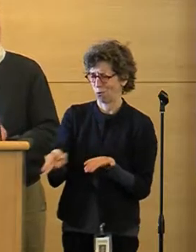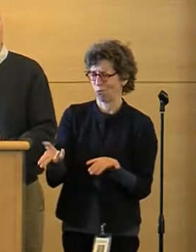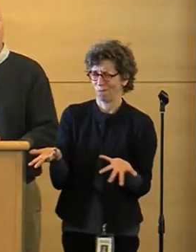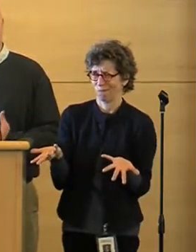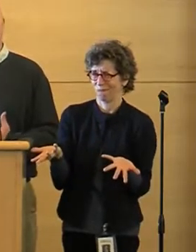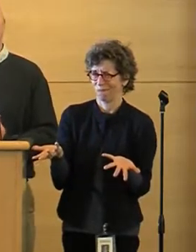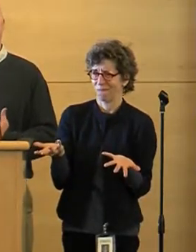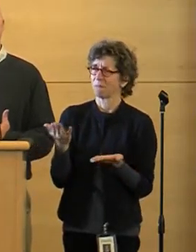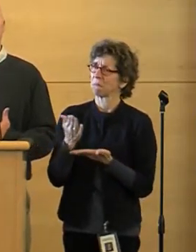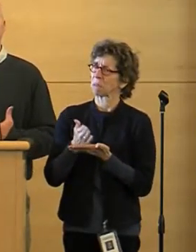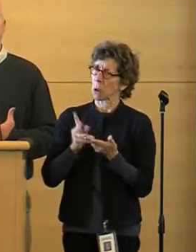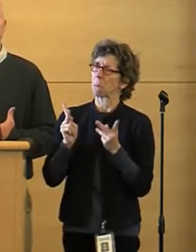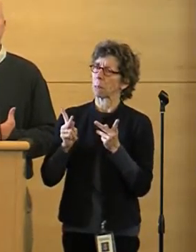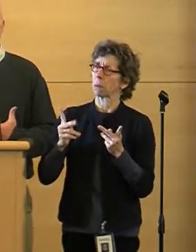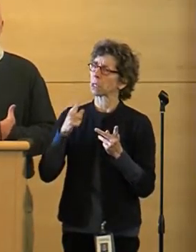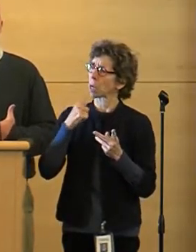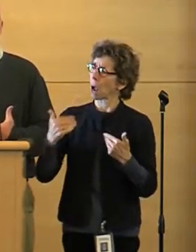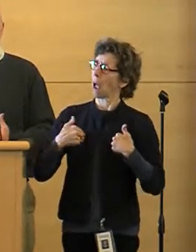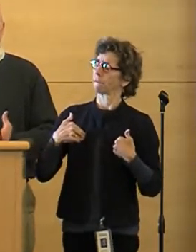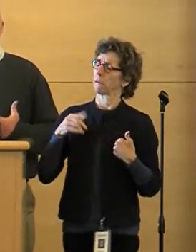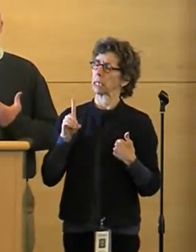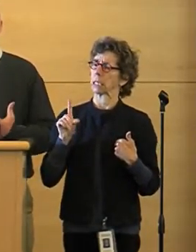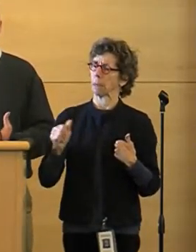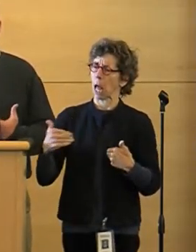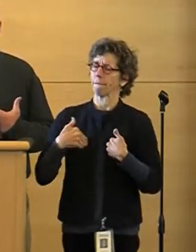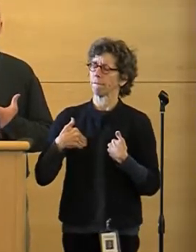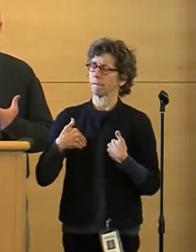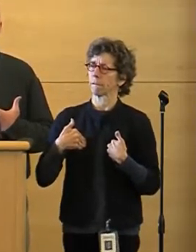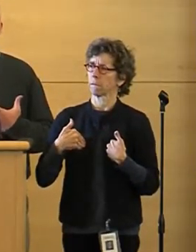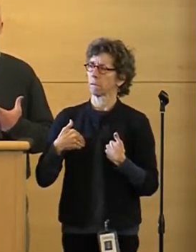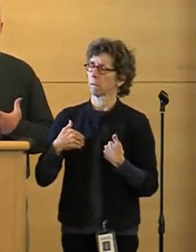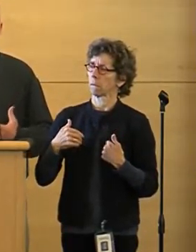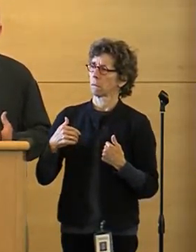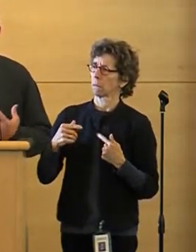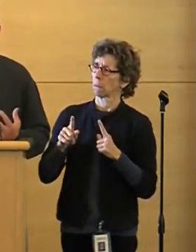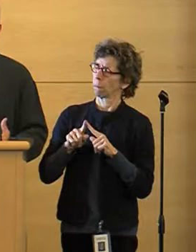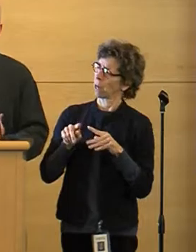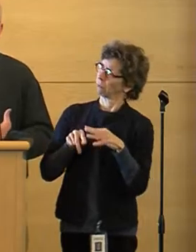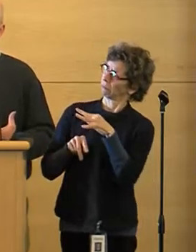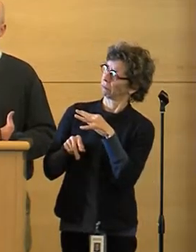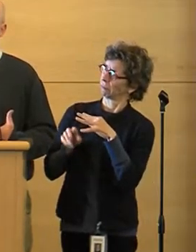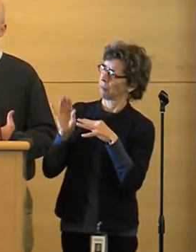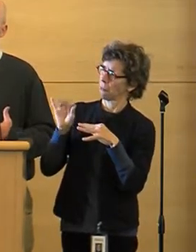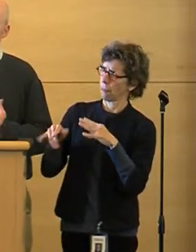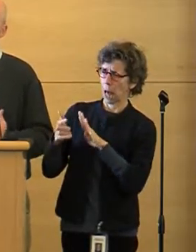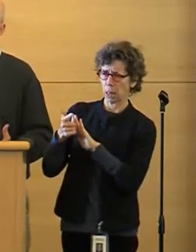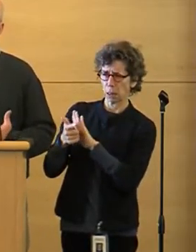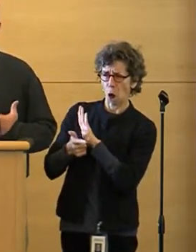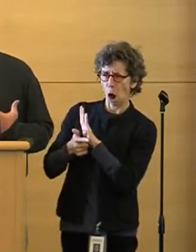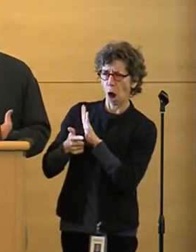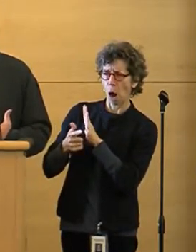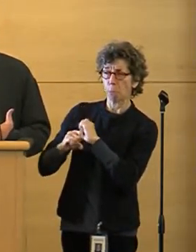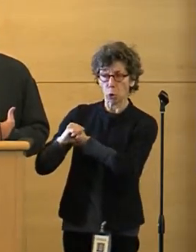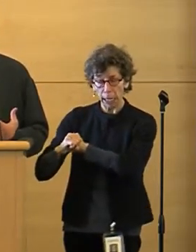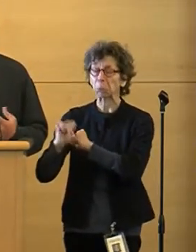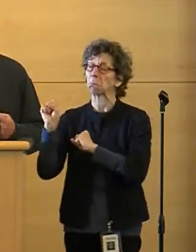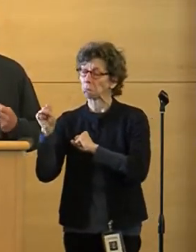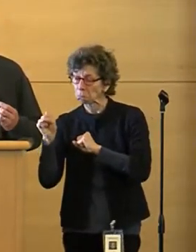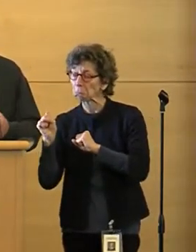to argue that the notion of disability, not disability, is a little bit of an